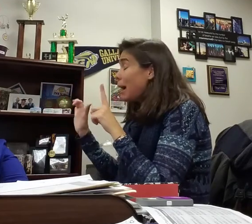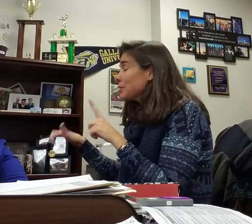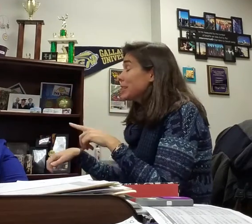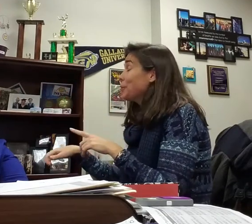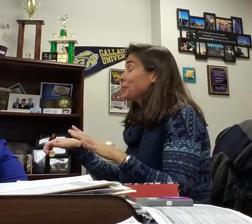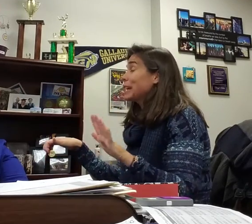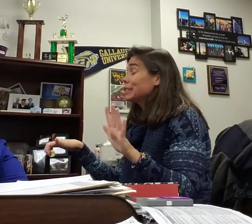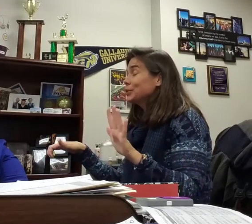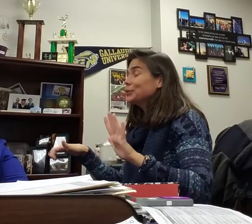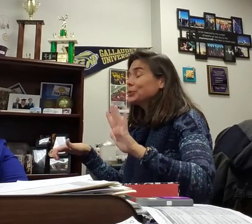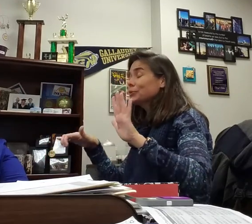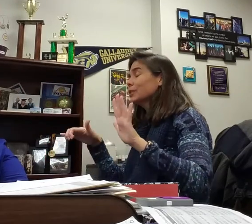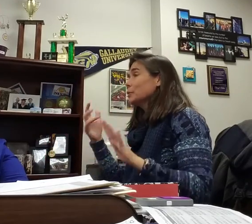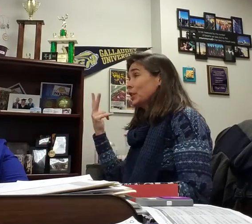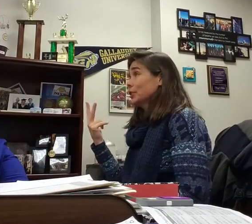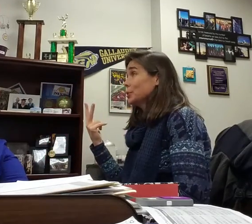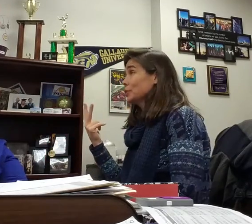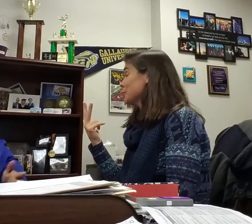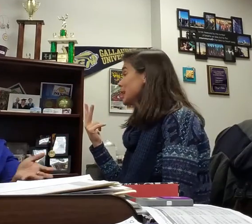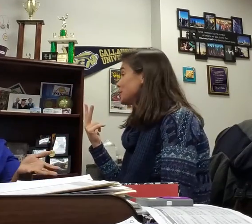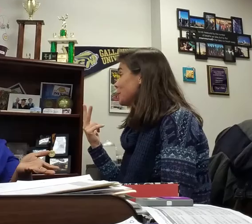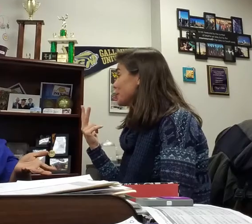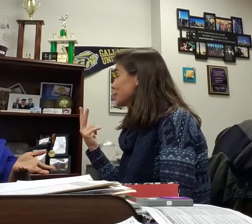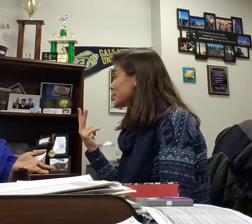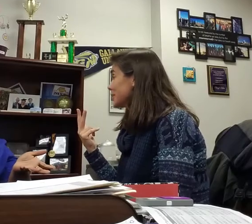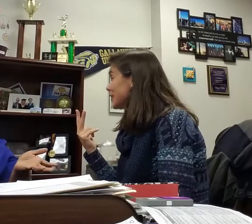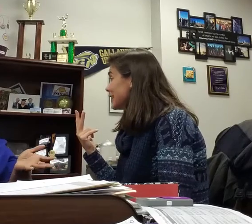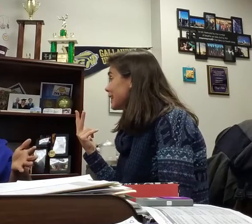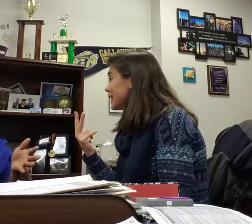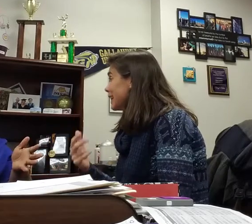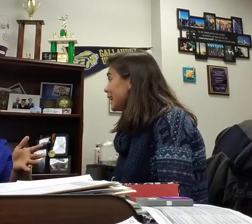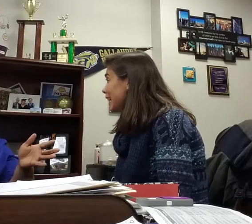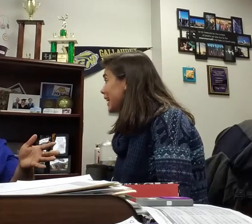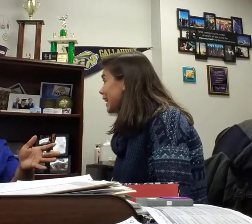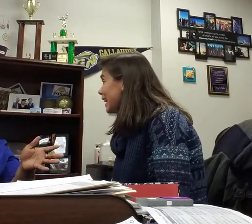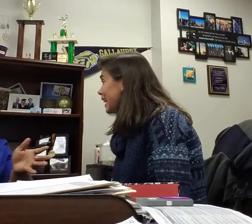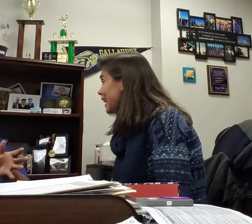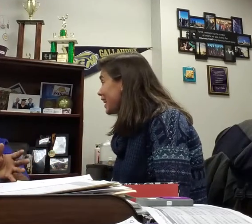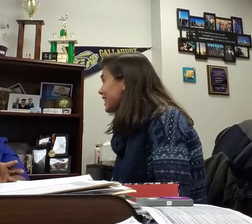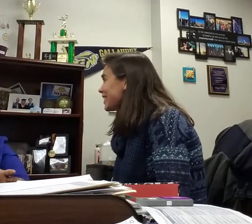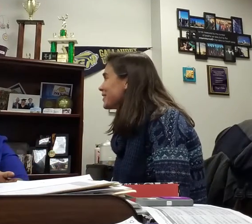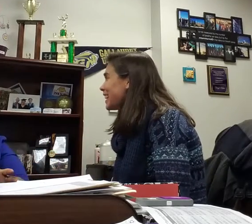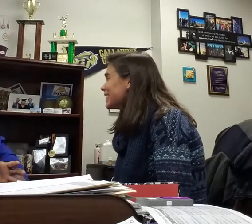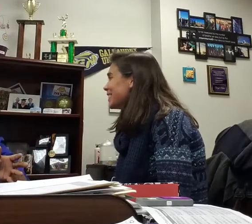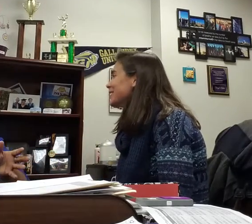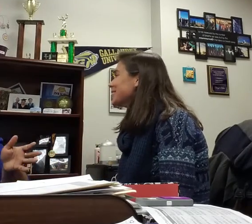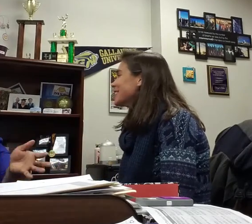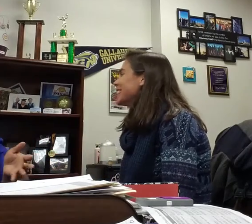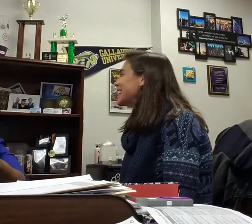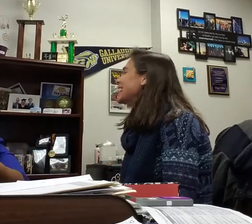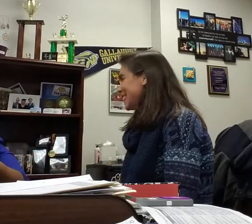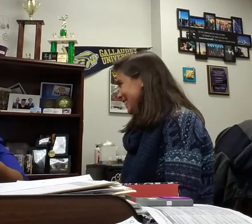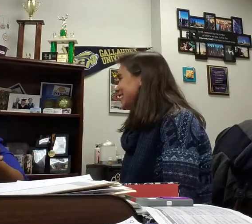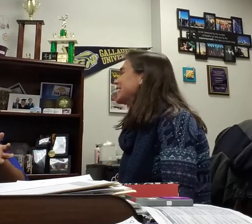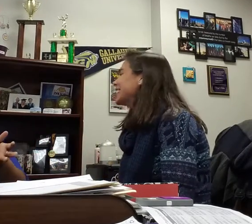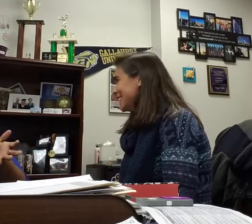was the other thing, too. Really, we could have used three interpreters. Yeah, because I was like, oh, I forgot the little ones down here. And I know I had prepped with them, and